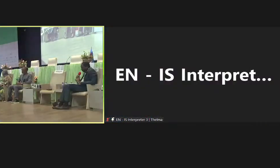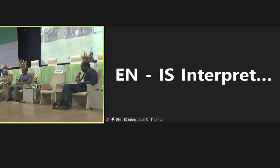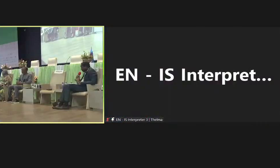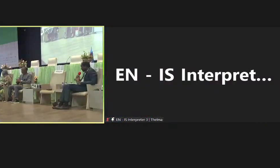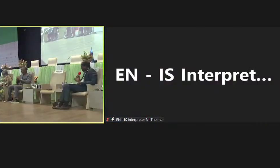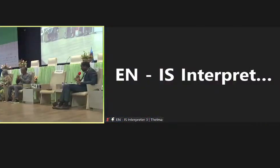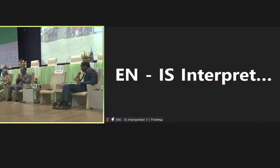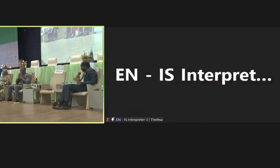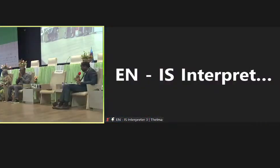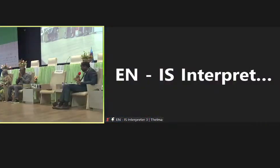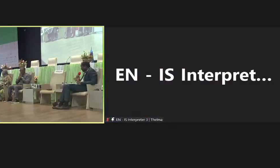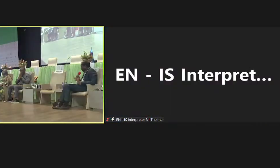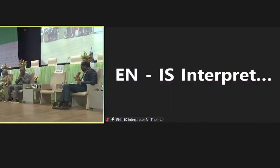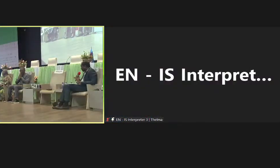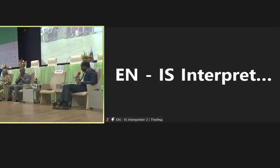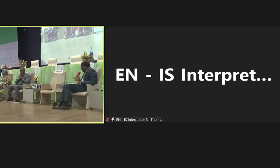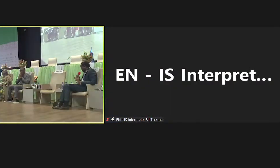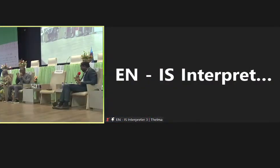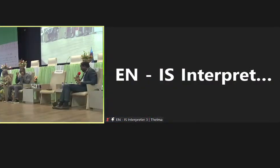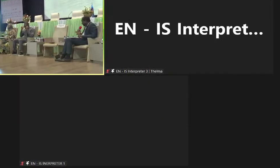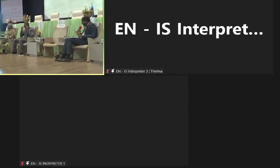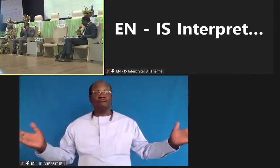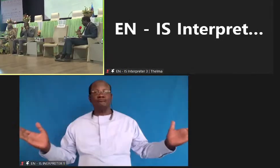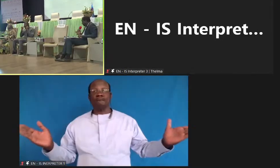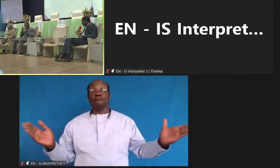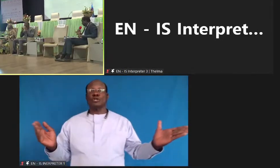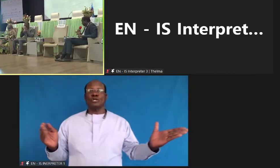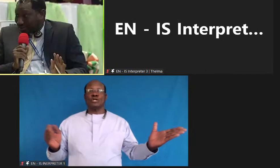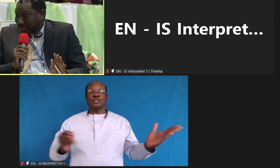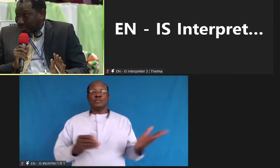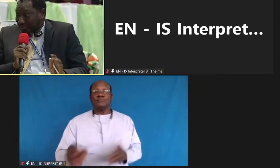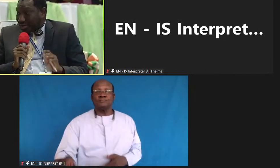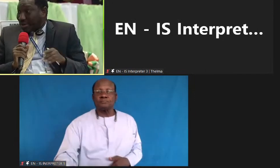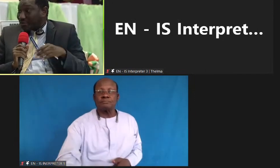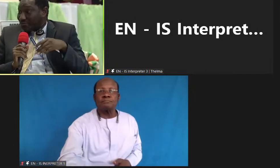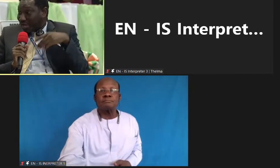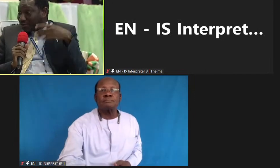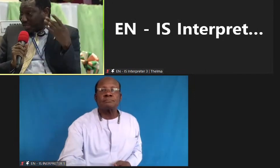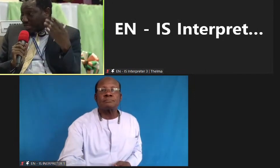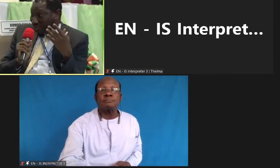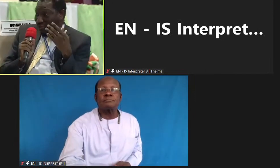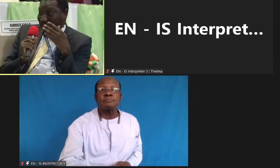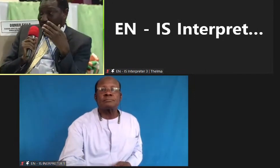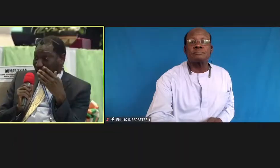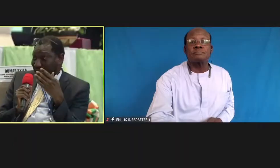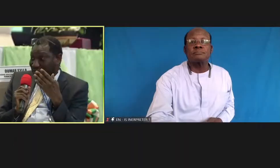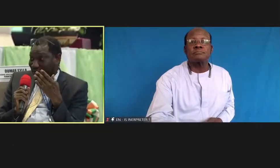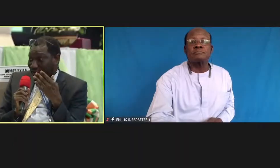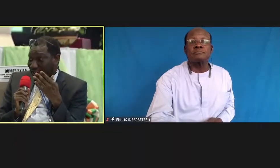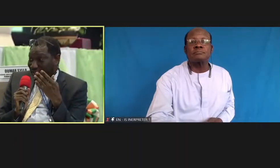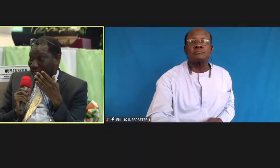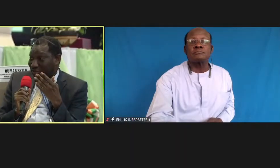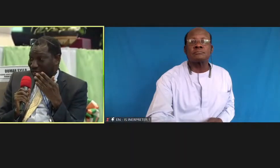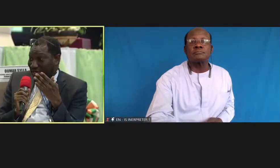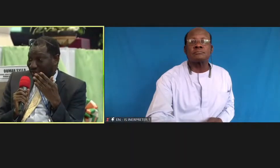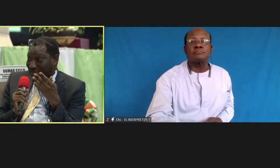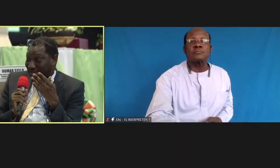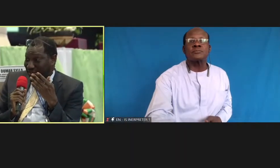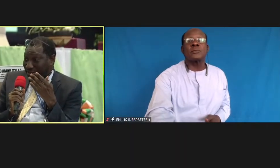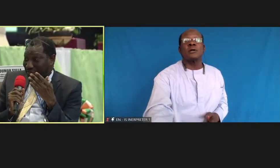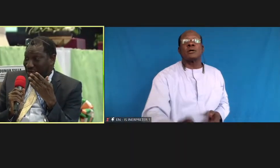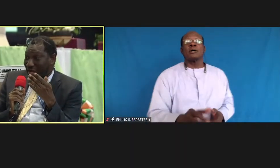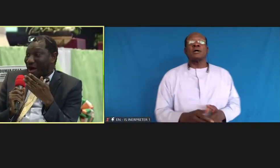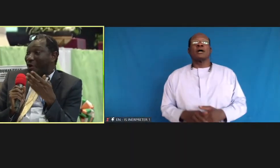reporting process, especially access to the mechanism and institution. You talk about various institutions existing at the national